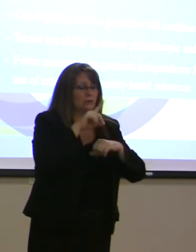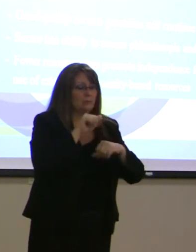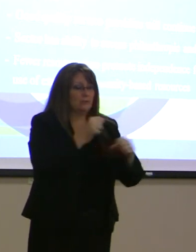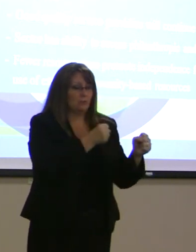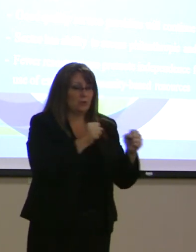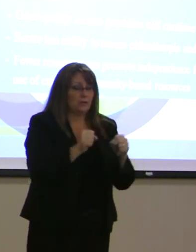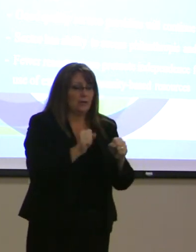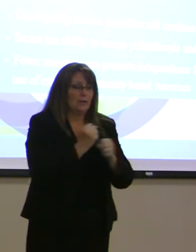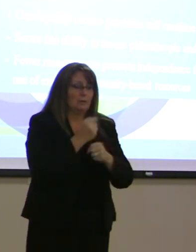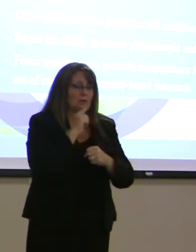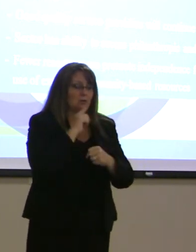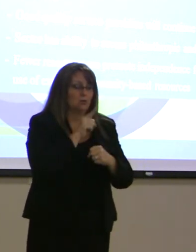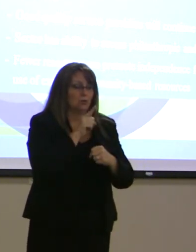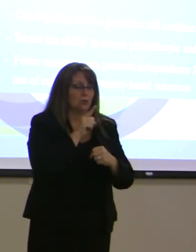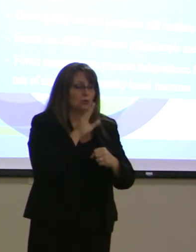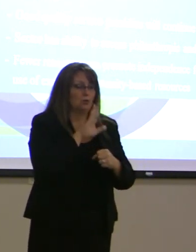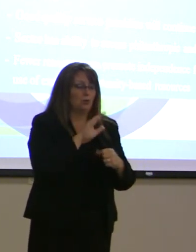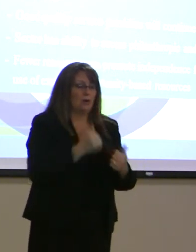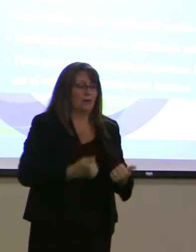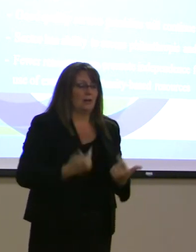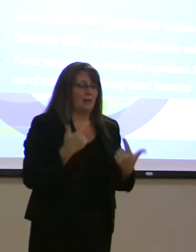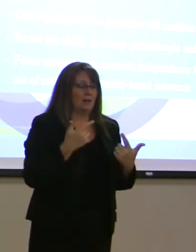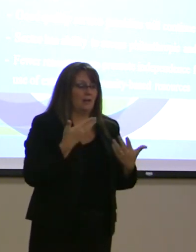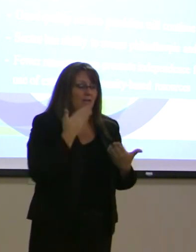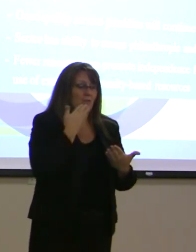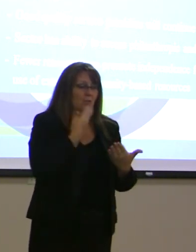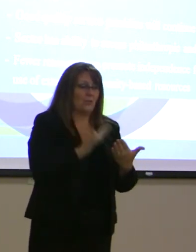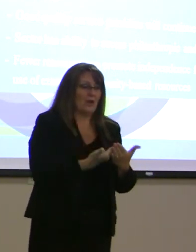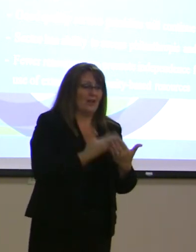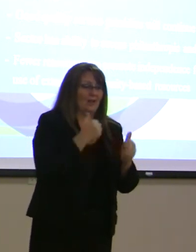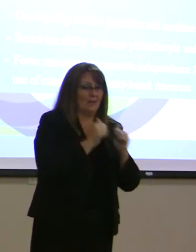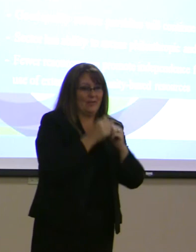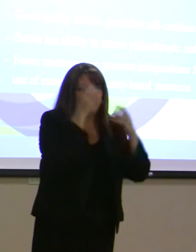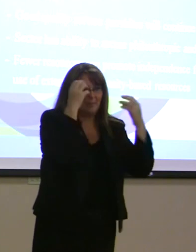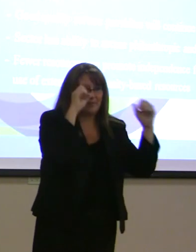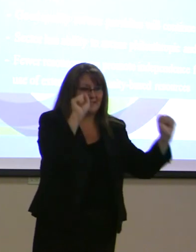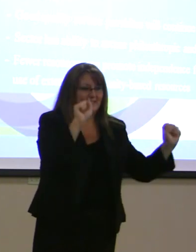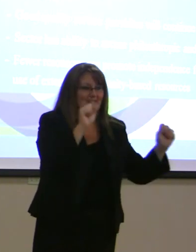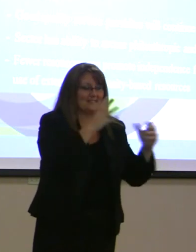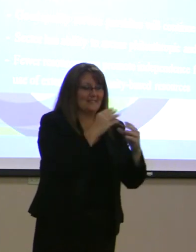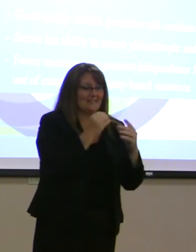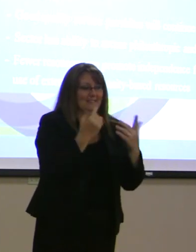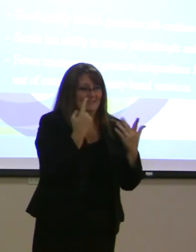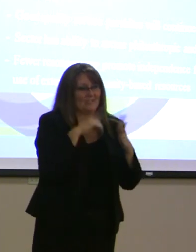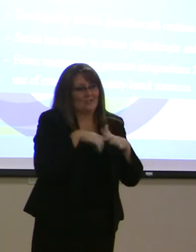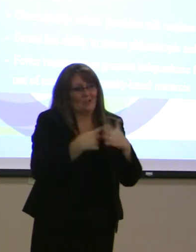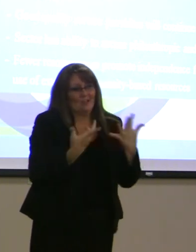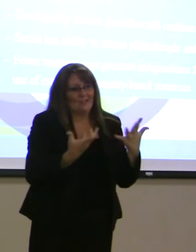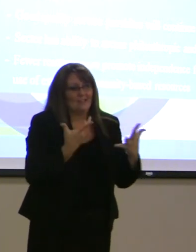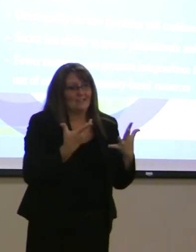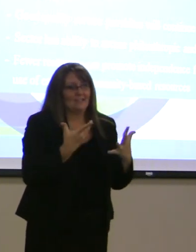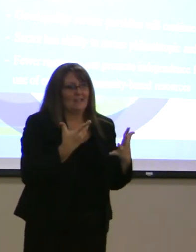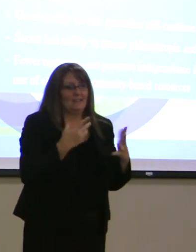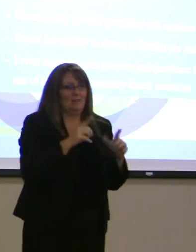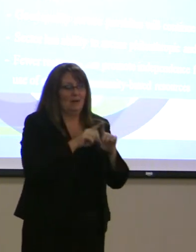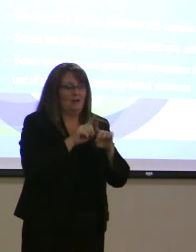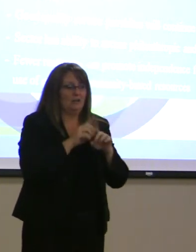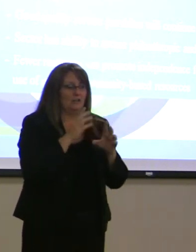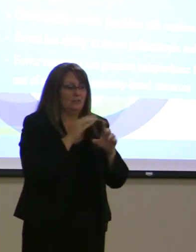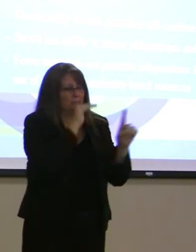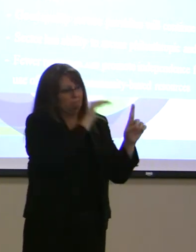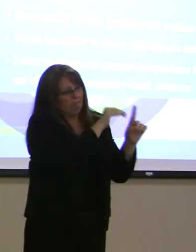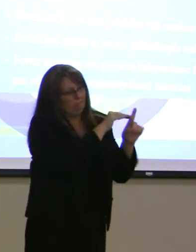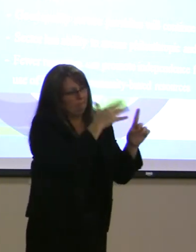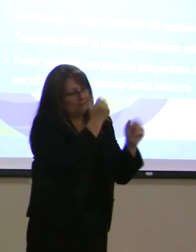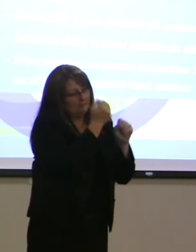strategy, make sure you're alive and well in the Prime Minister's constituency for a start, but also that you get his attention